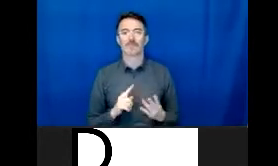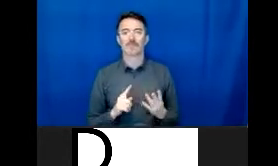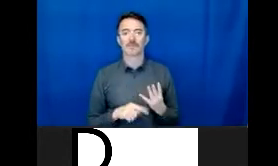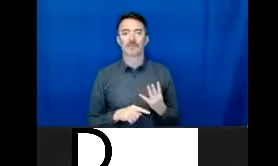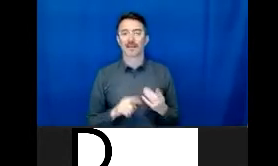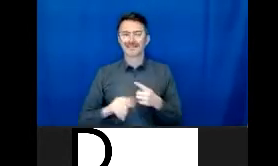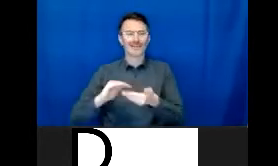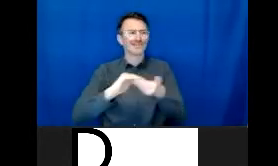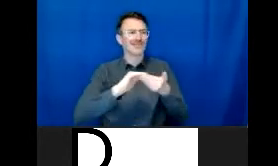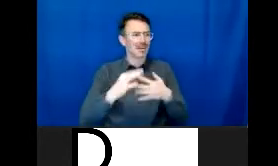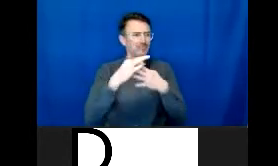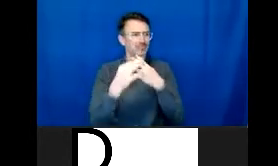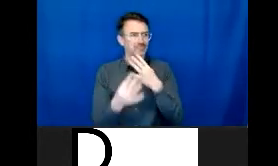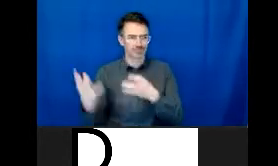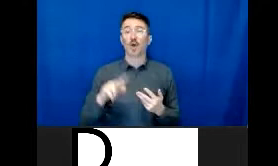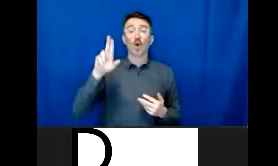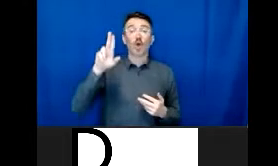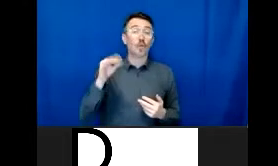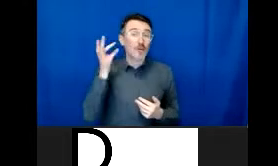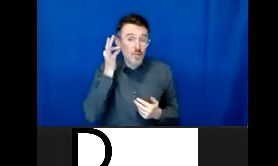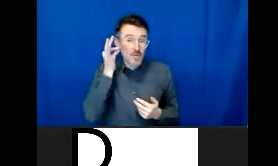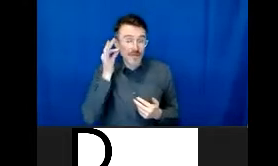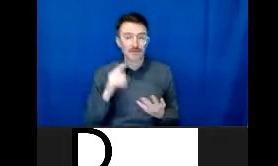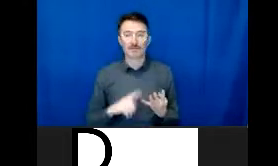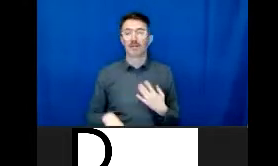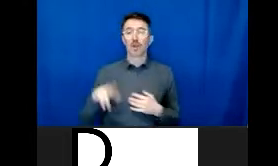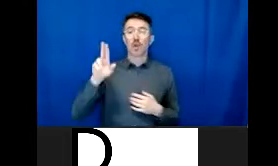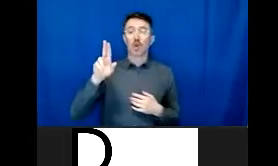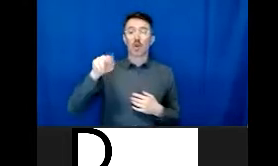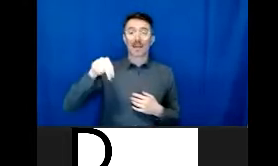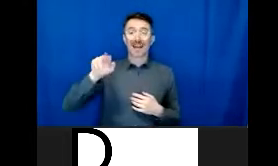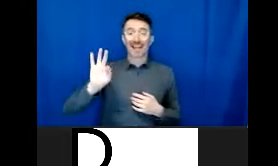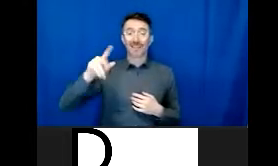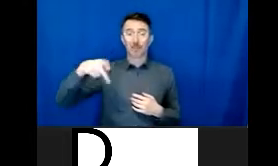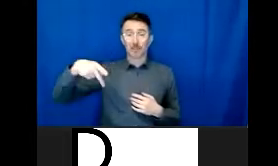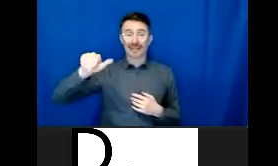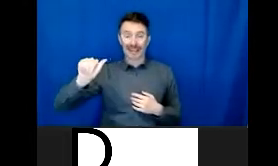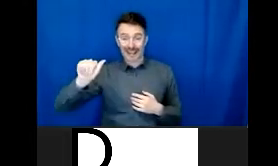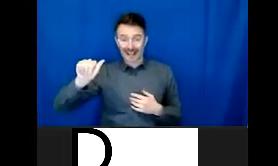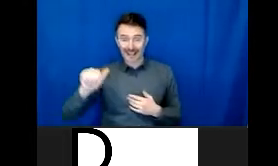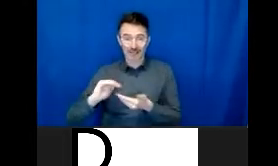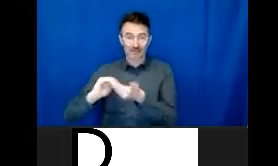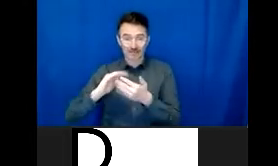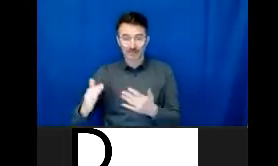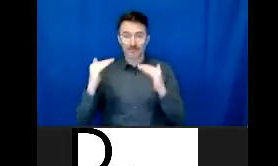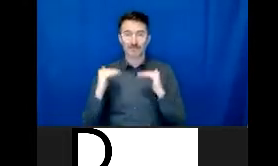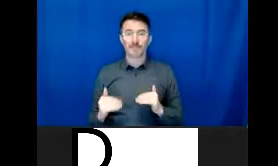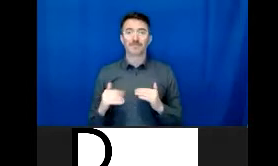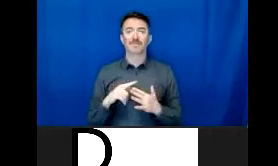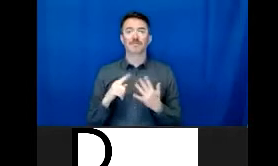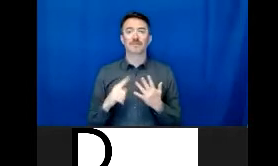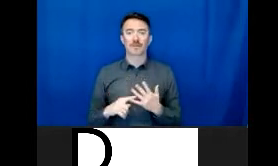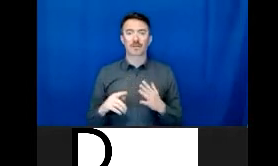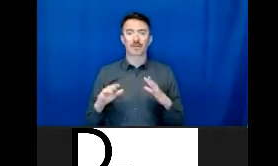on Disability GLAD Networks. My name is Dwi Aryani. I'm the Regional Head of Program for Asia